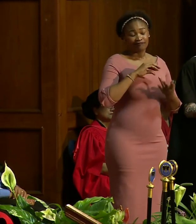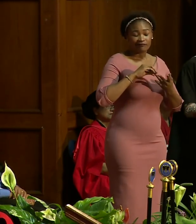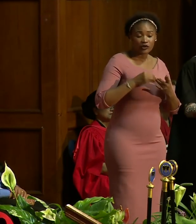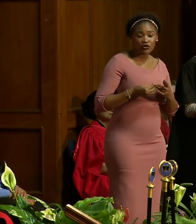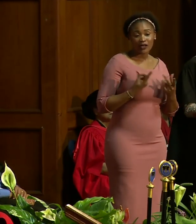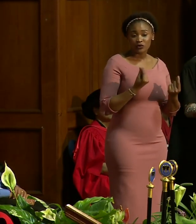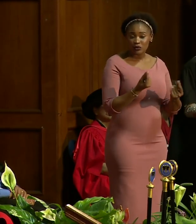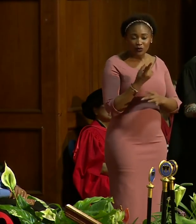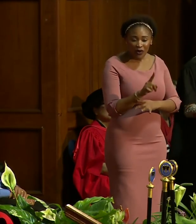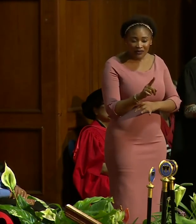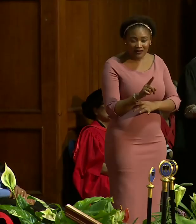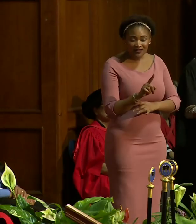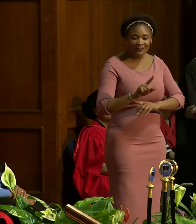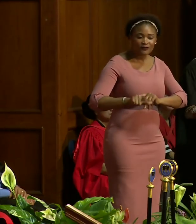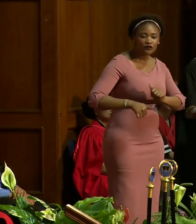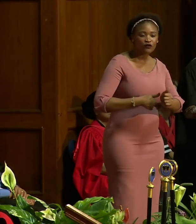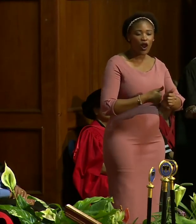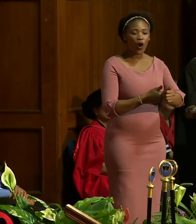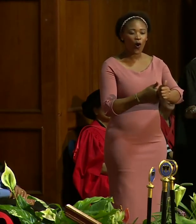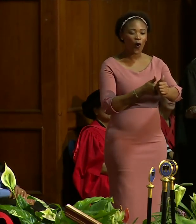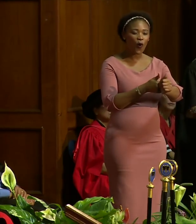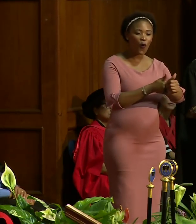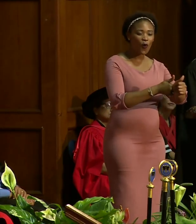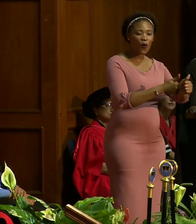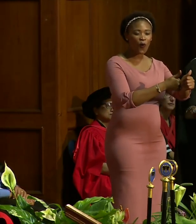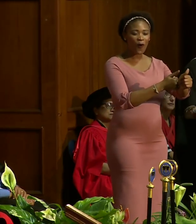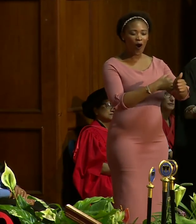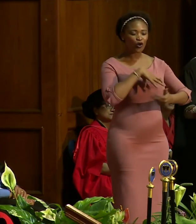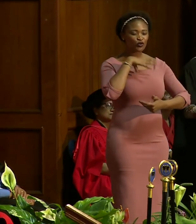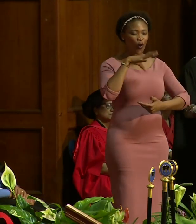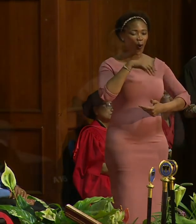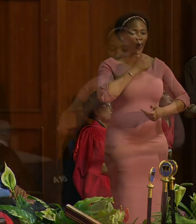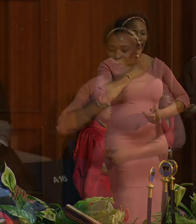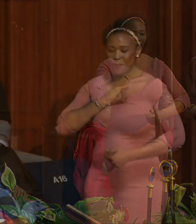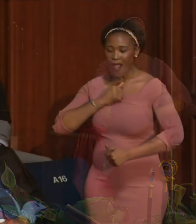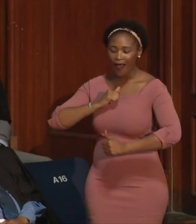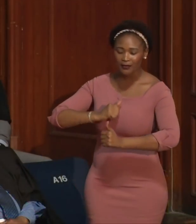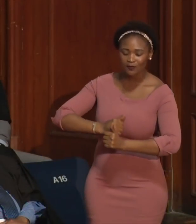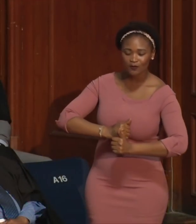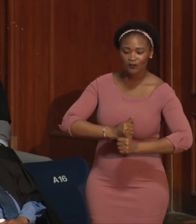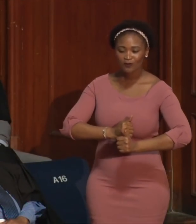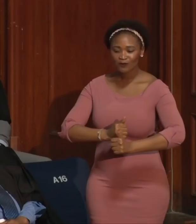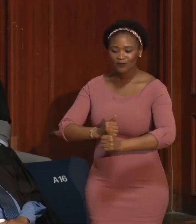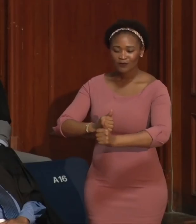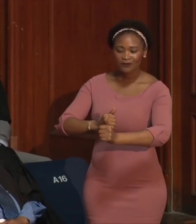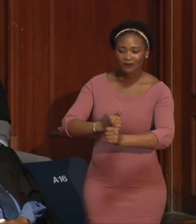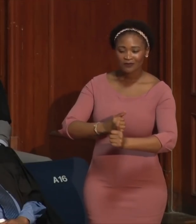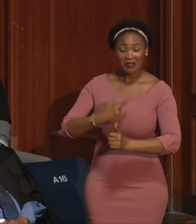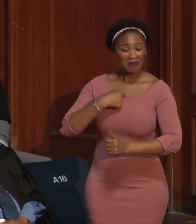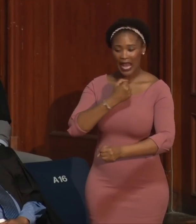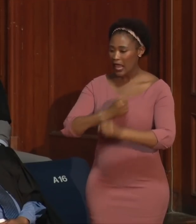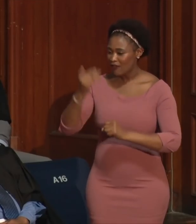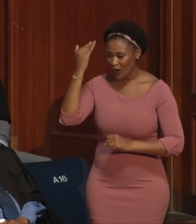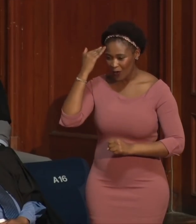tried to do was to follow the rhythm of my own soul. And I had no idea it would take me